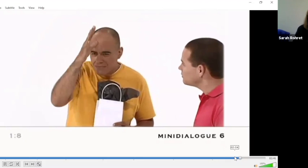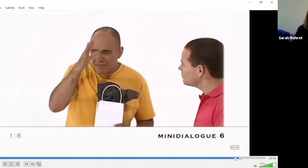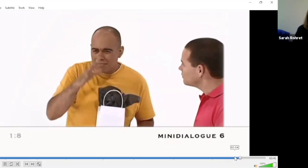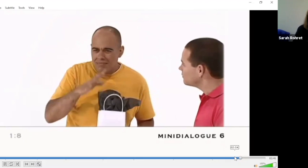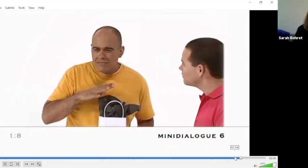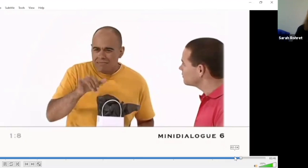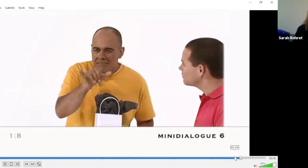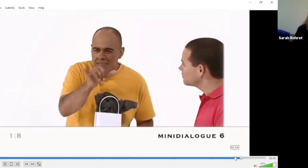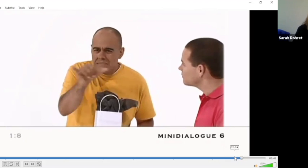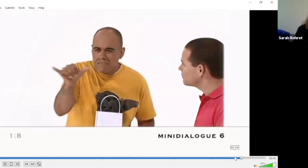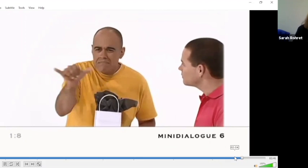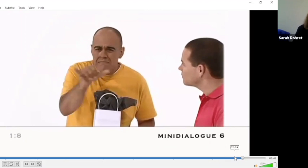It's really fast.